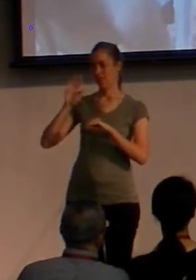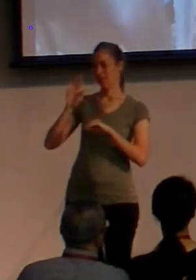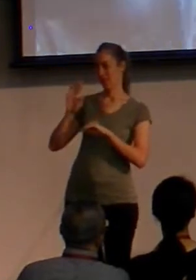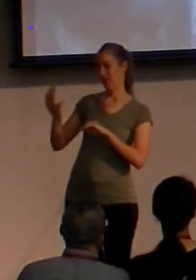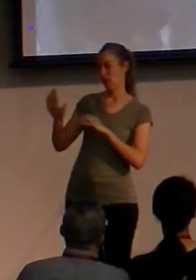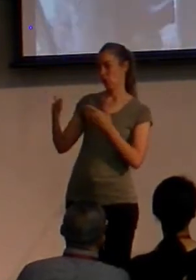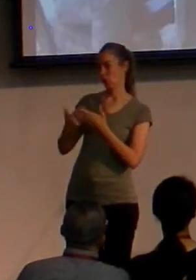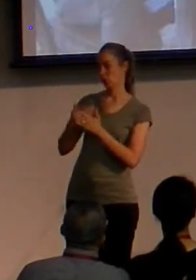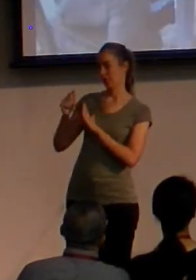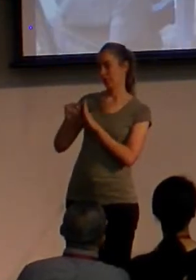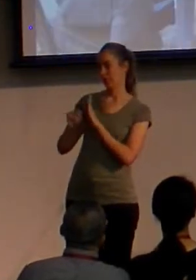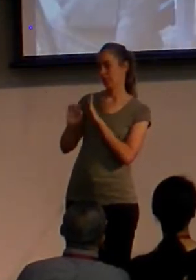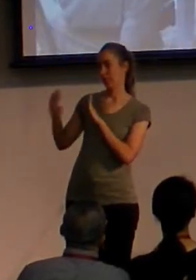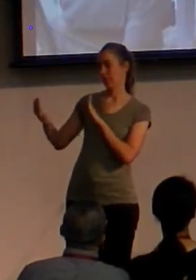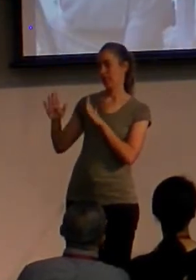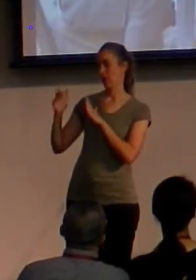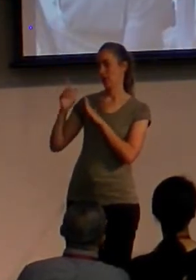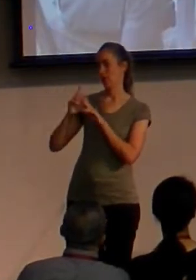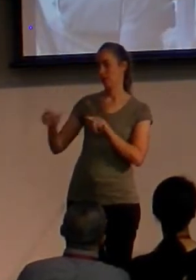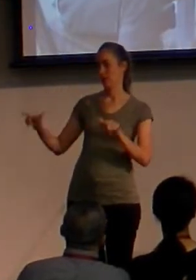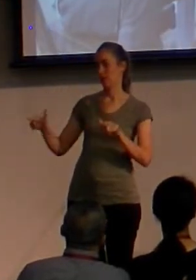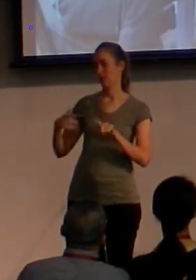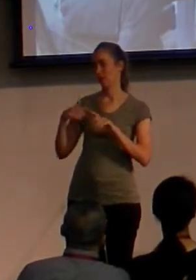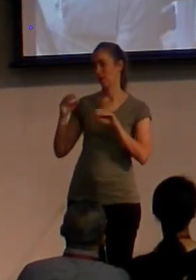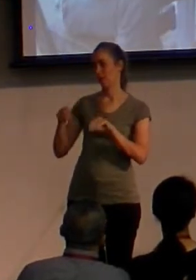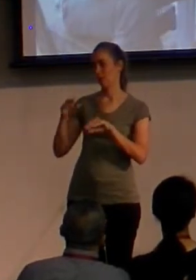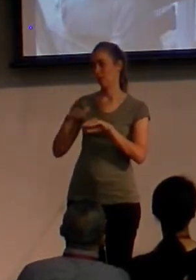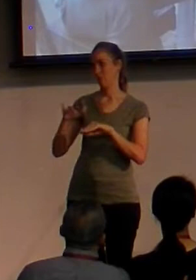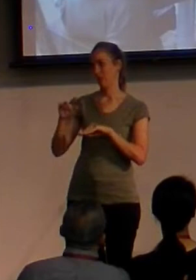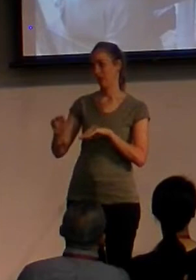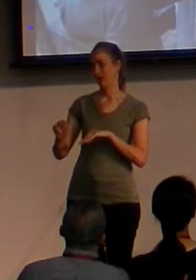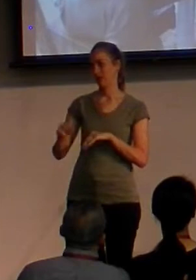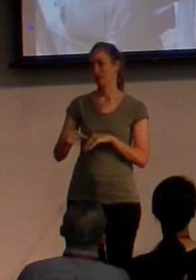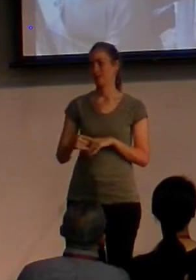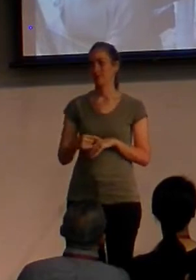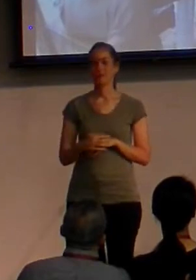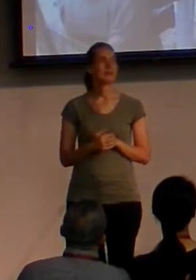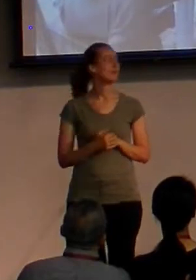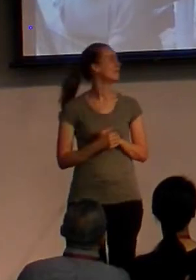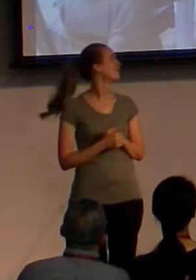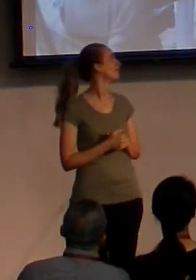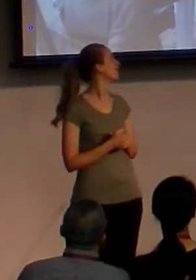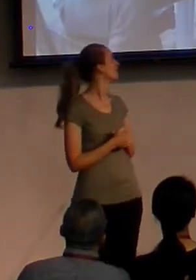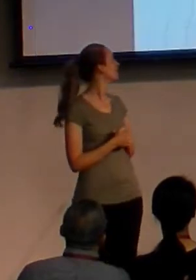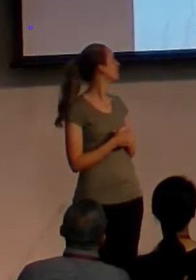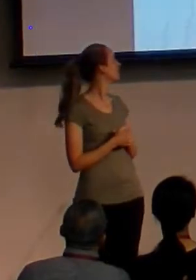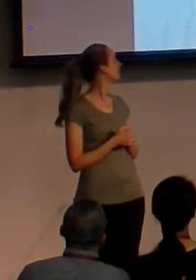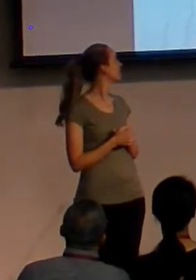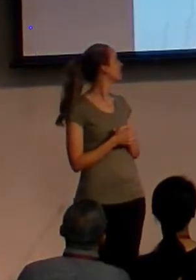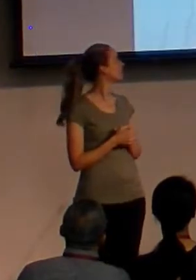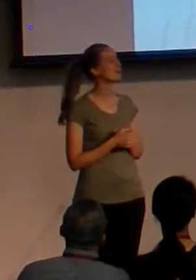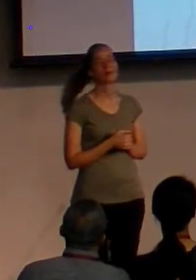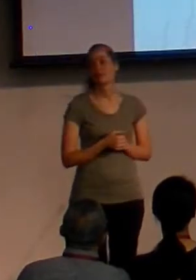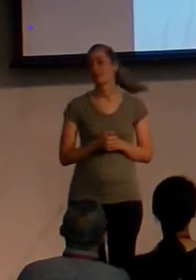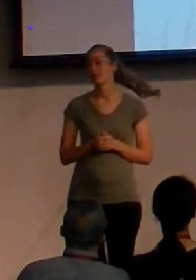the Bible. And this is our brother Some Nixon people that's might holding ask, it there. Why? Why should we study such a thing?